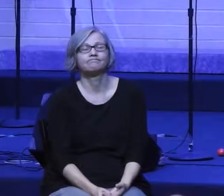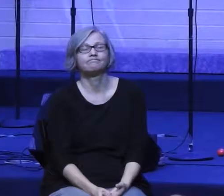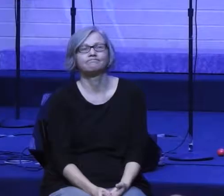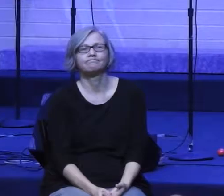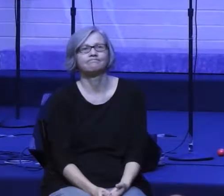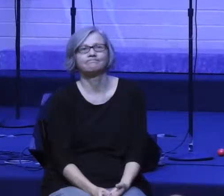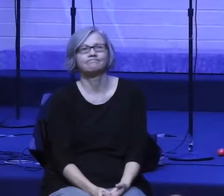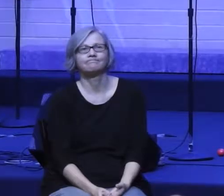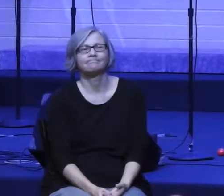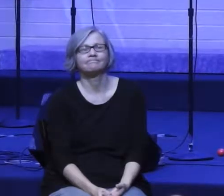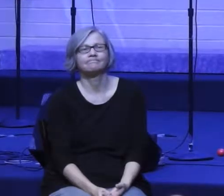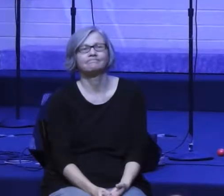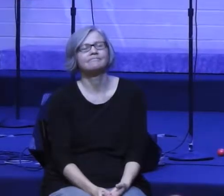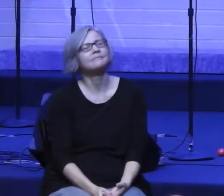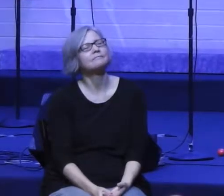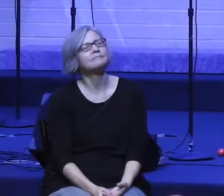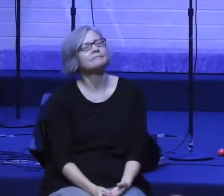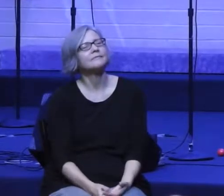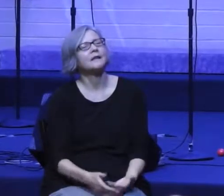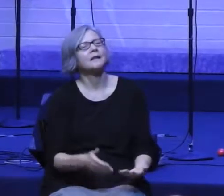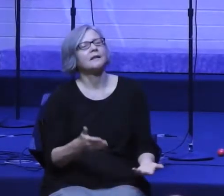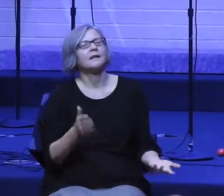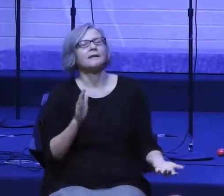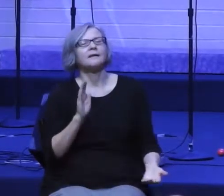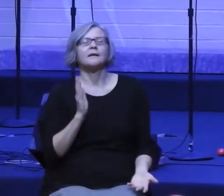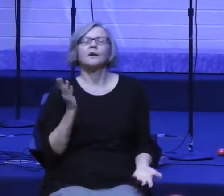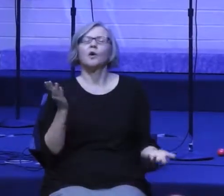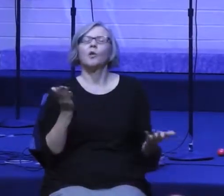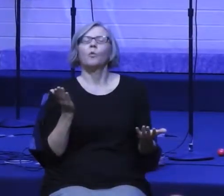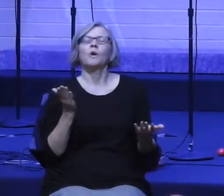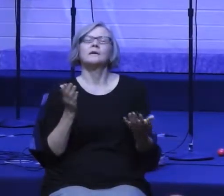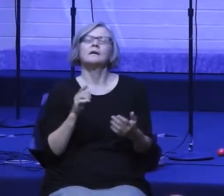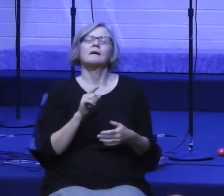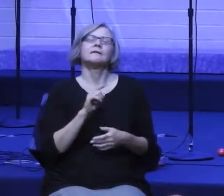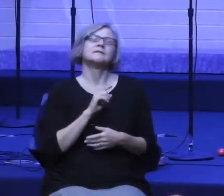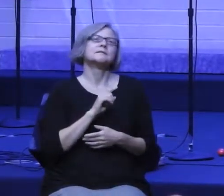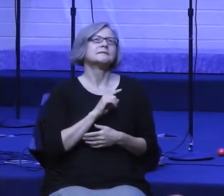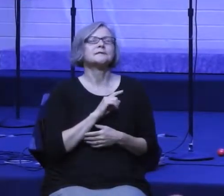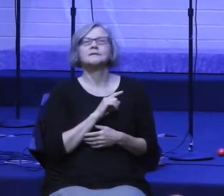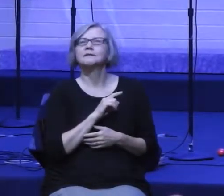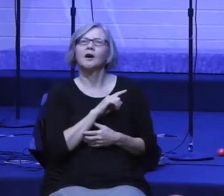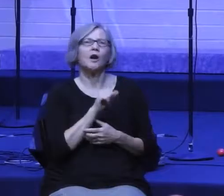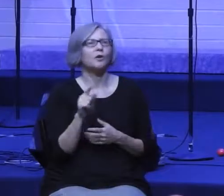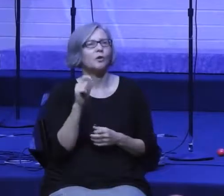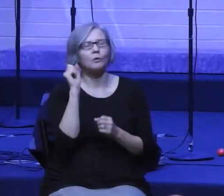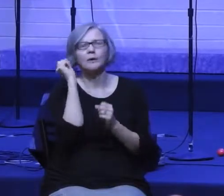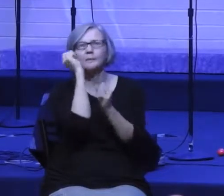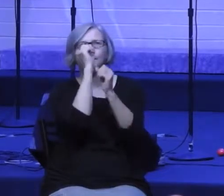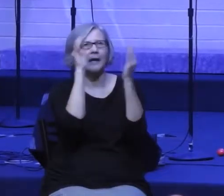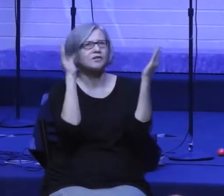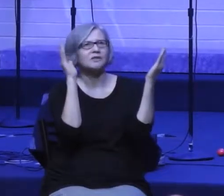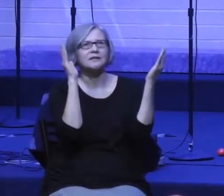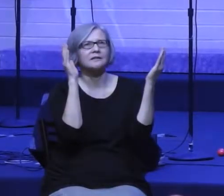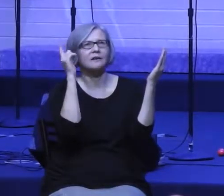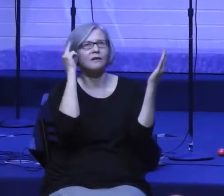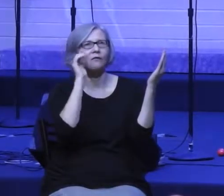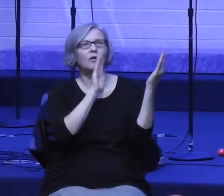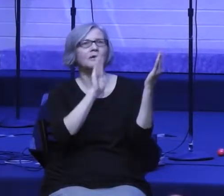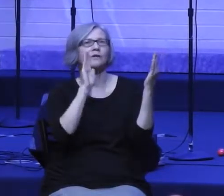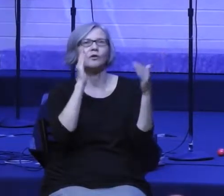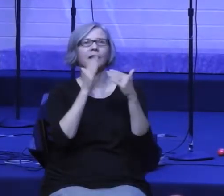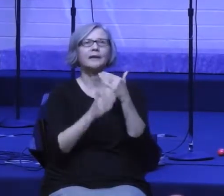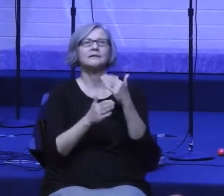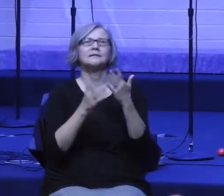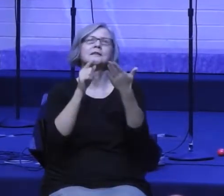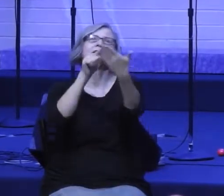Another way we could say this is sometimes we quit because we can't imagine a good